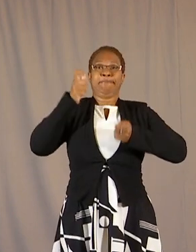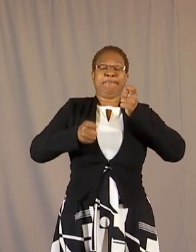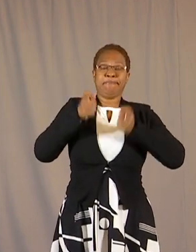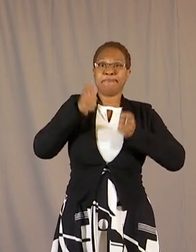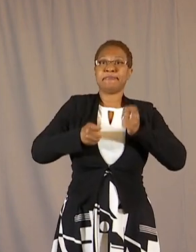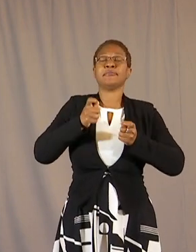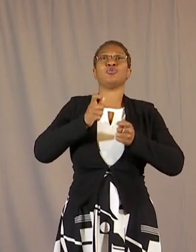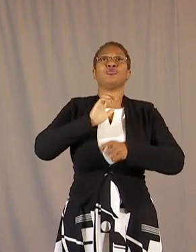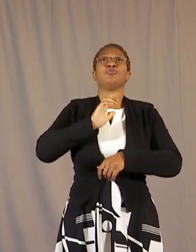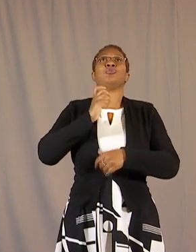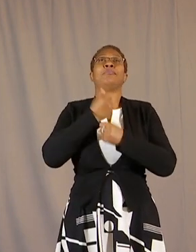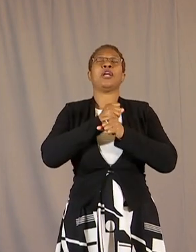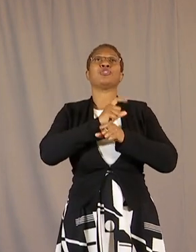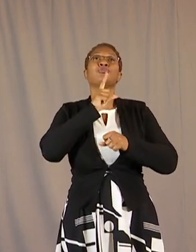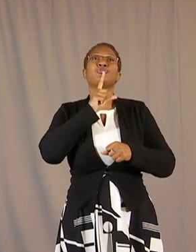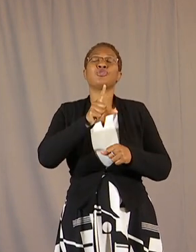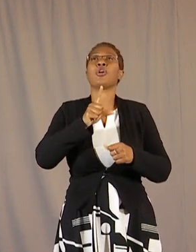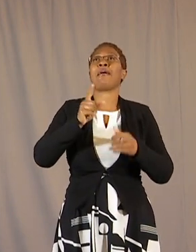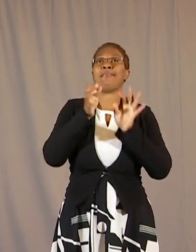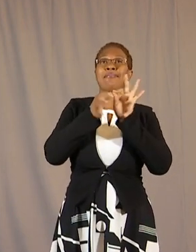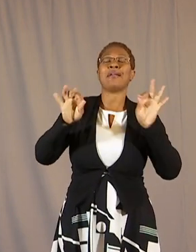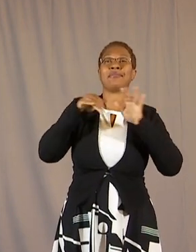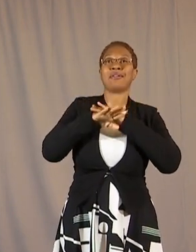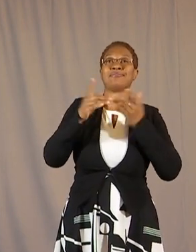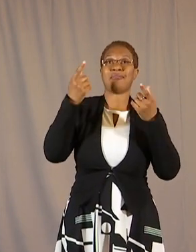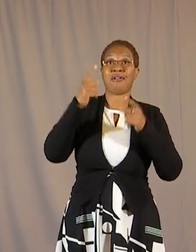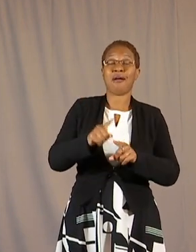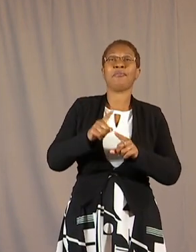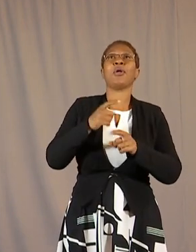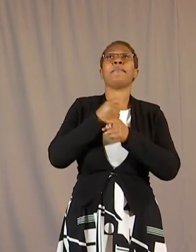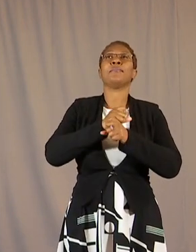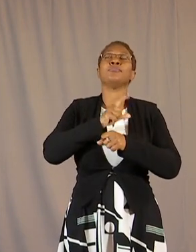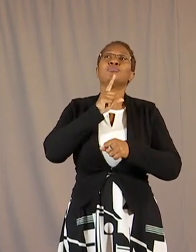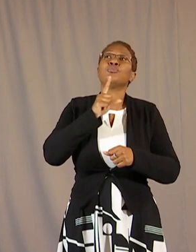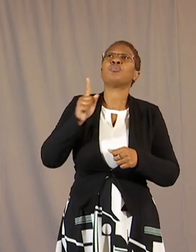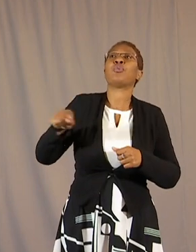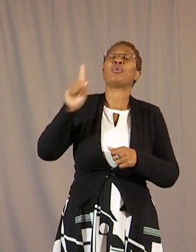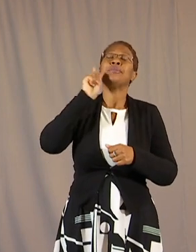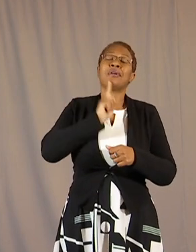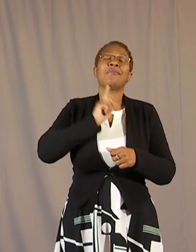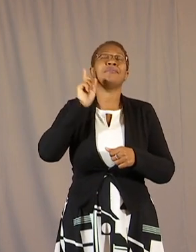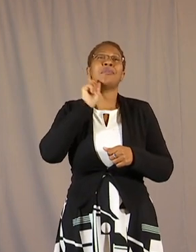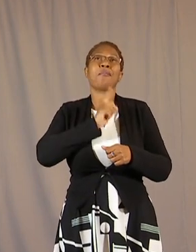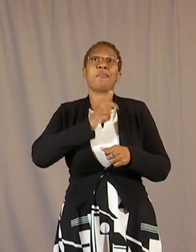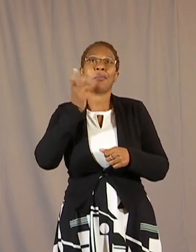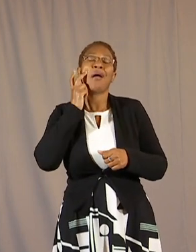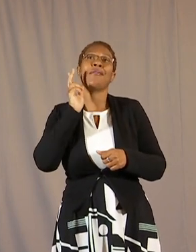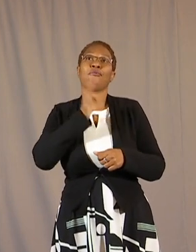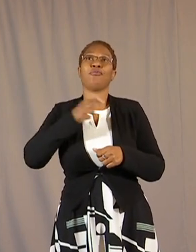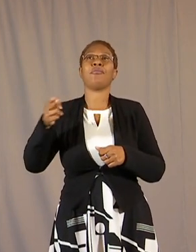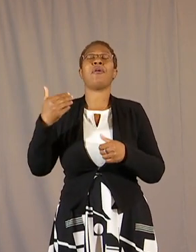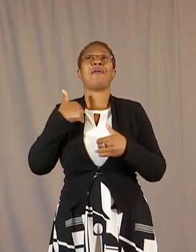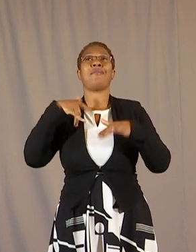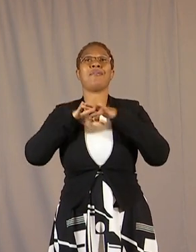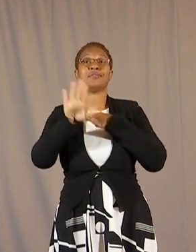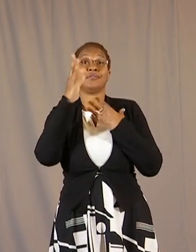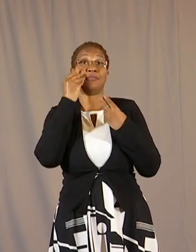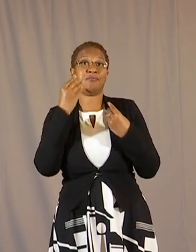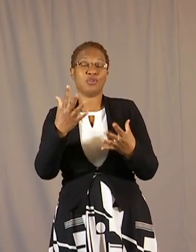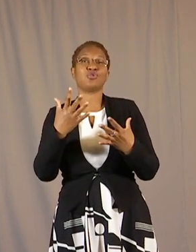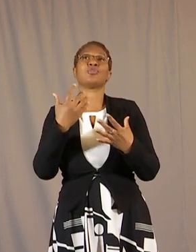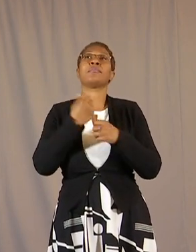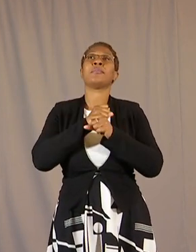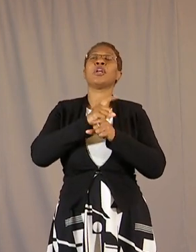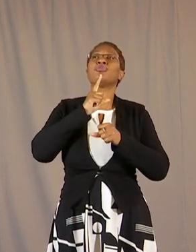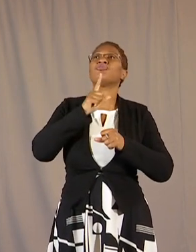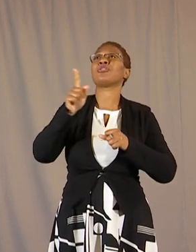up those infrastructures and those mechanisms for everyone to have access to information and to be able to exchange